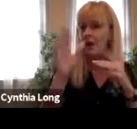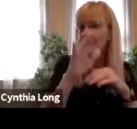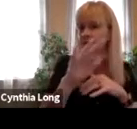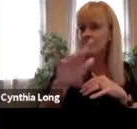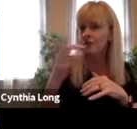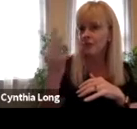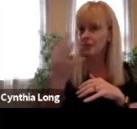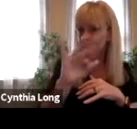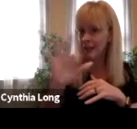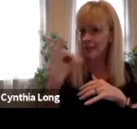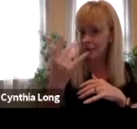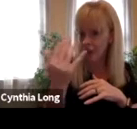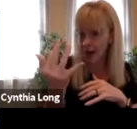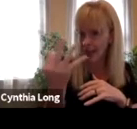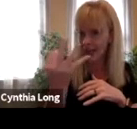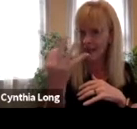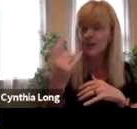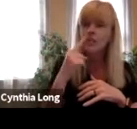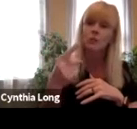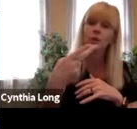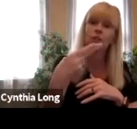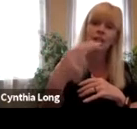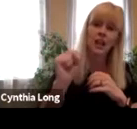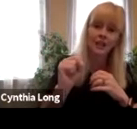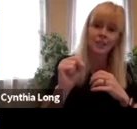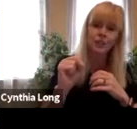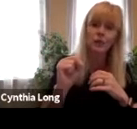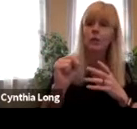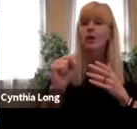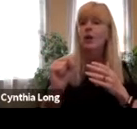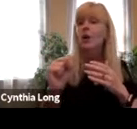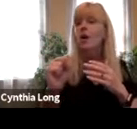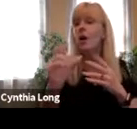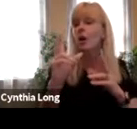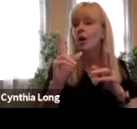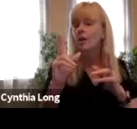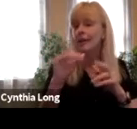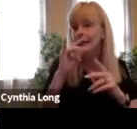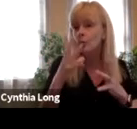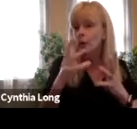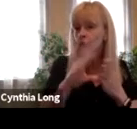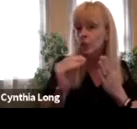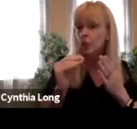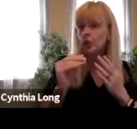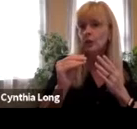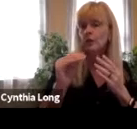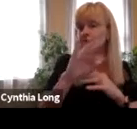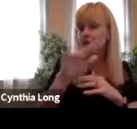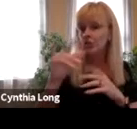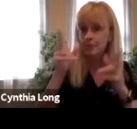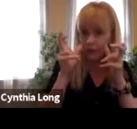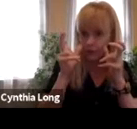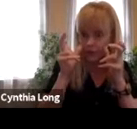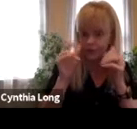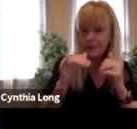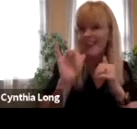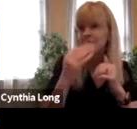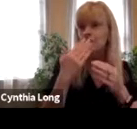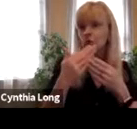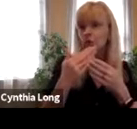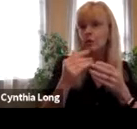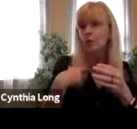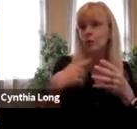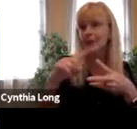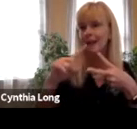And then on Fridays we're having a finger spelling Friday. So when you teach high school, our kids wanting to learn finger